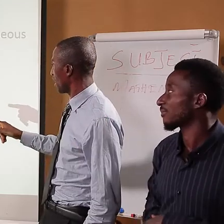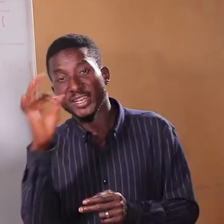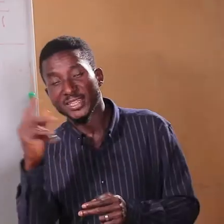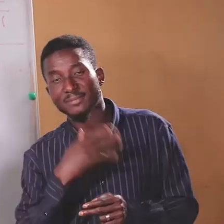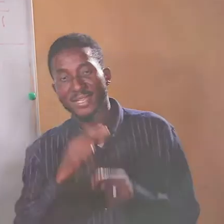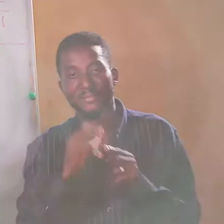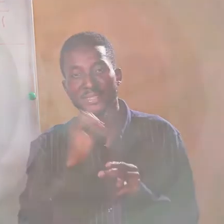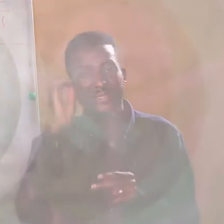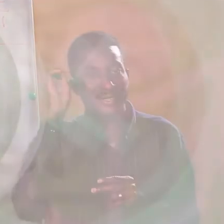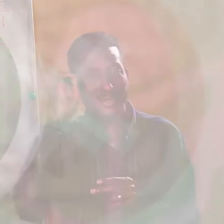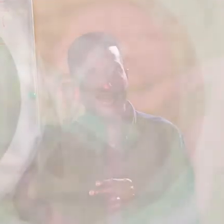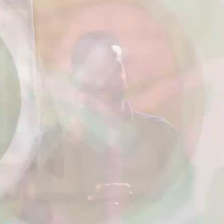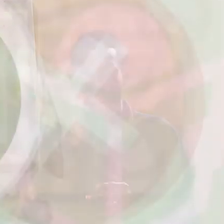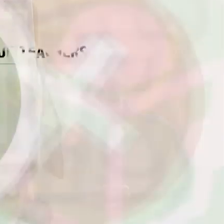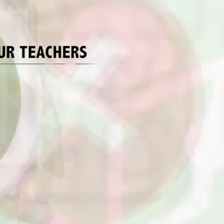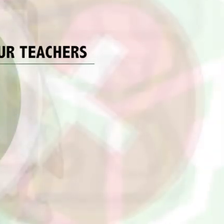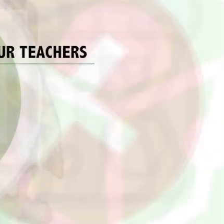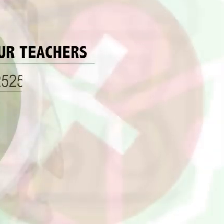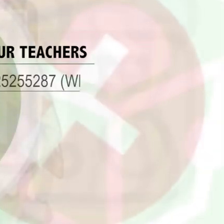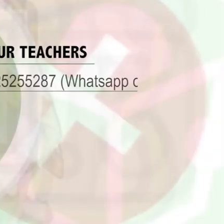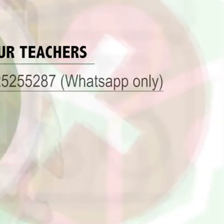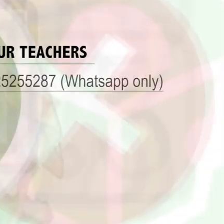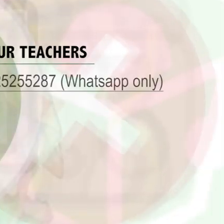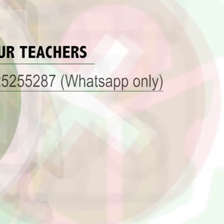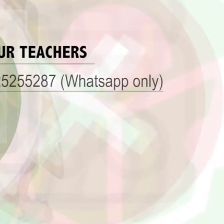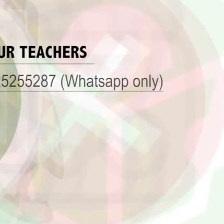minus 6a. You can get me through this contact